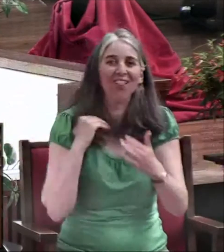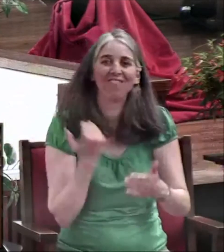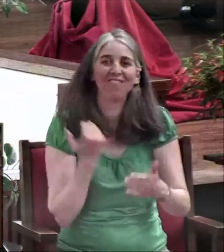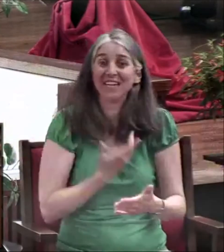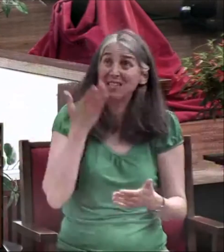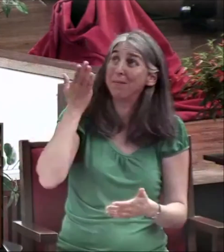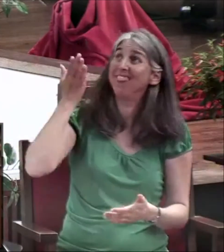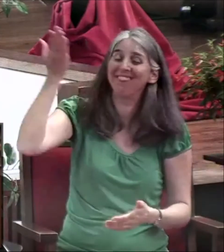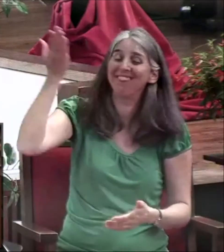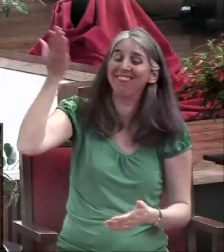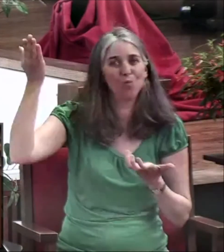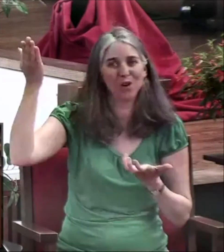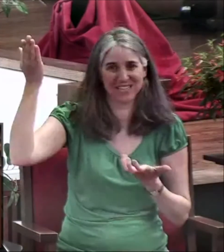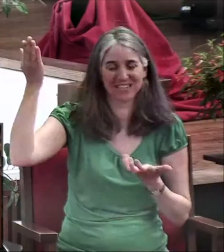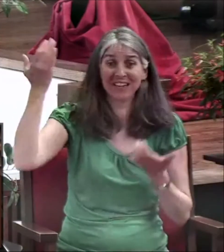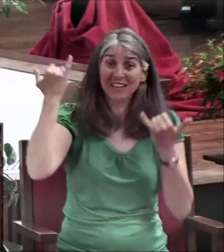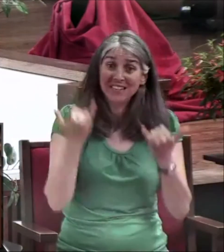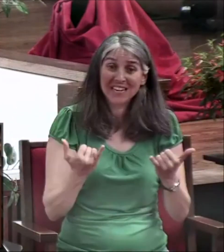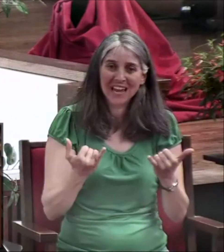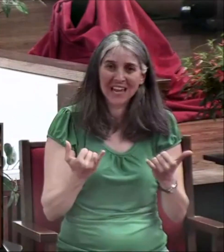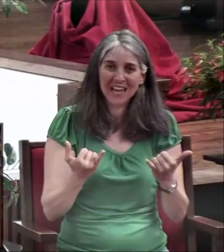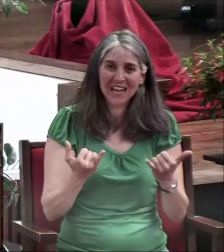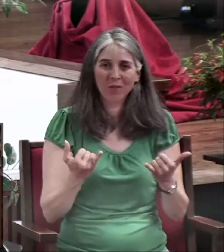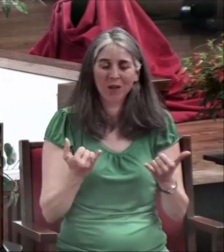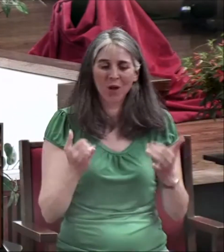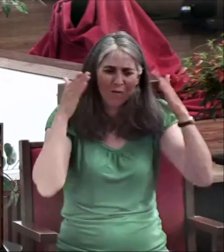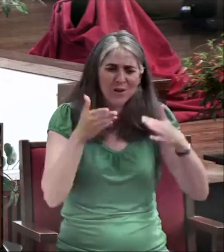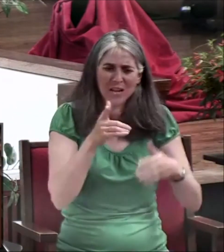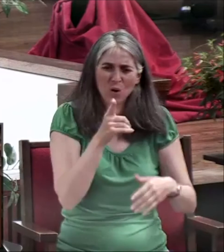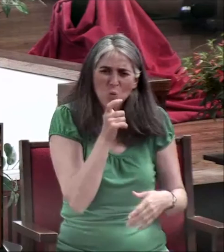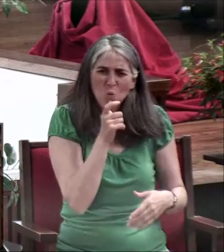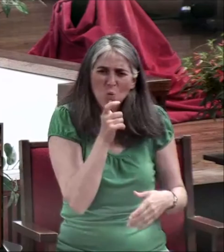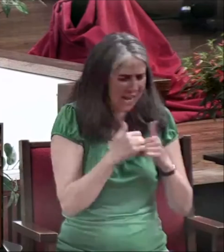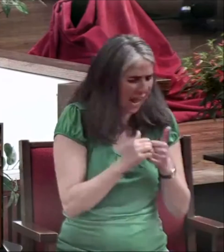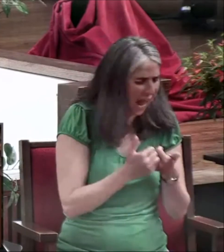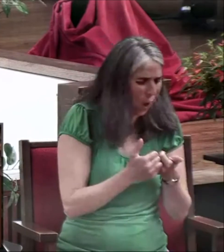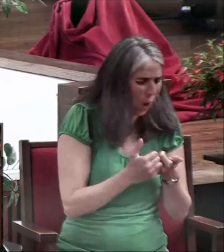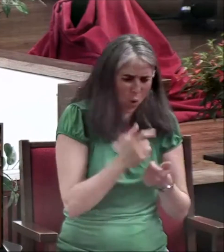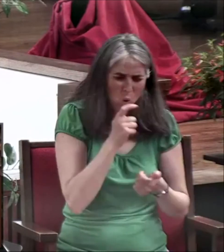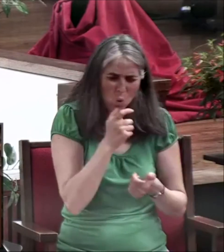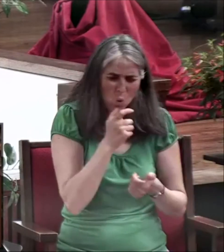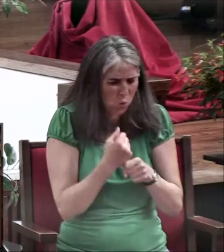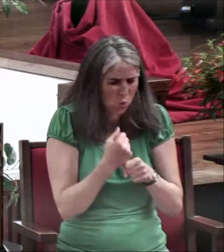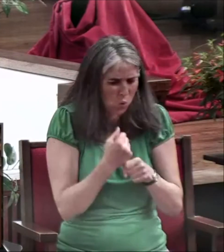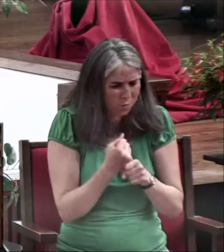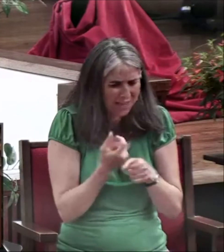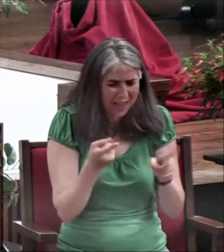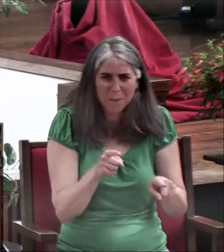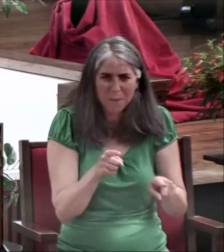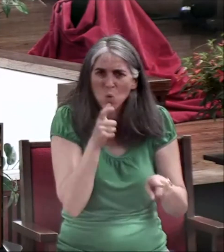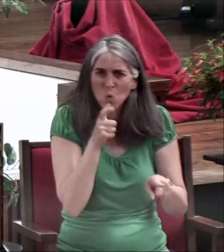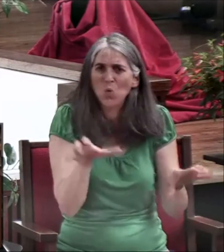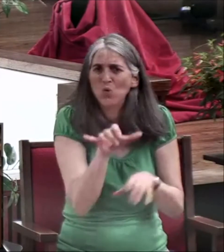there. Today we're going to look at the who and the how. Who makes this happen and how? And